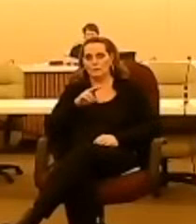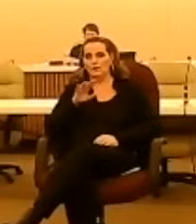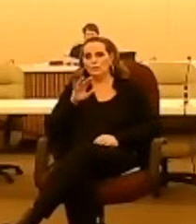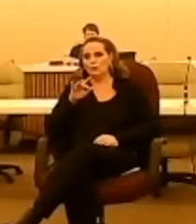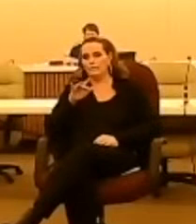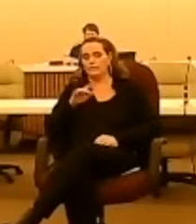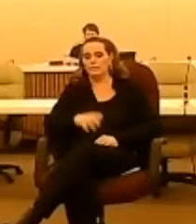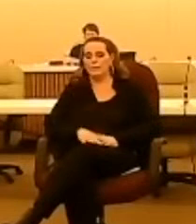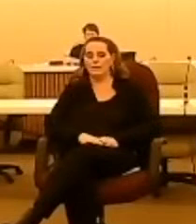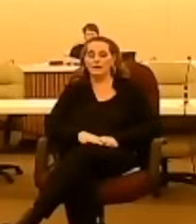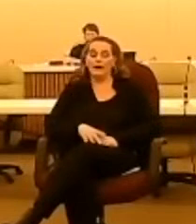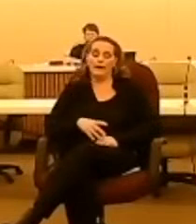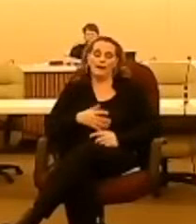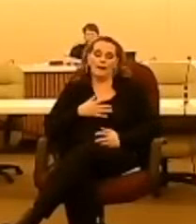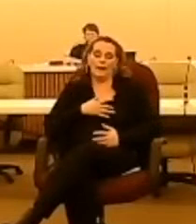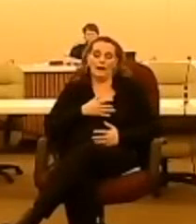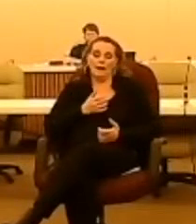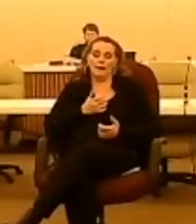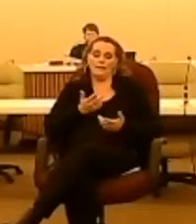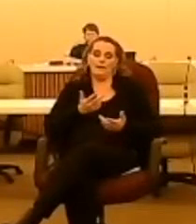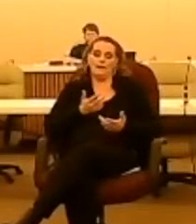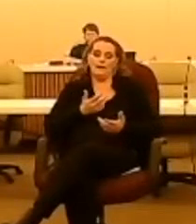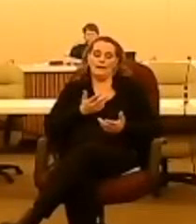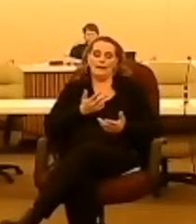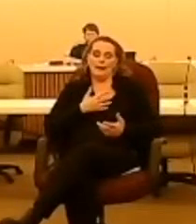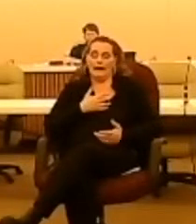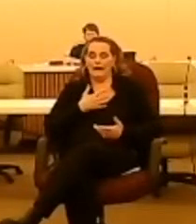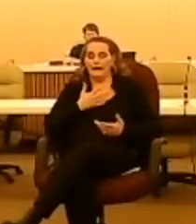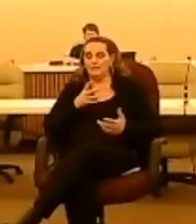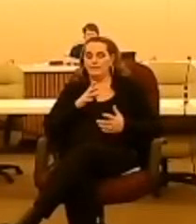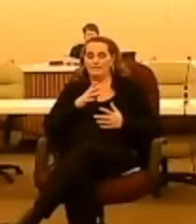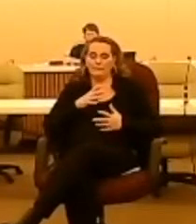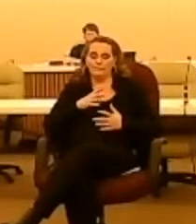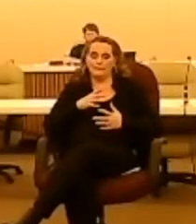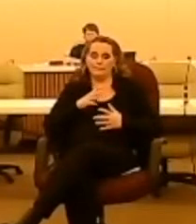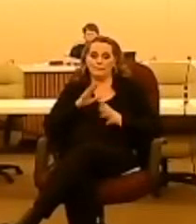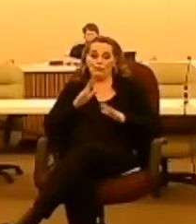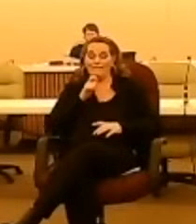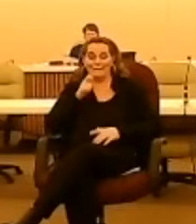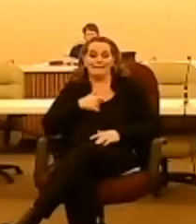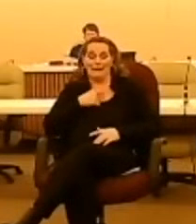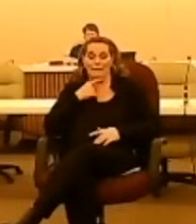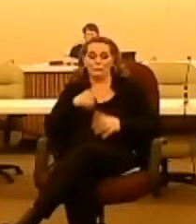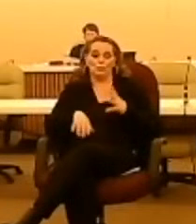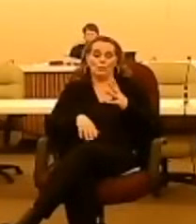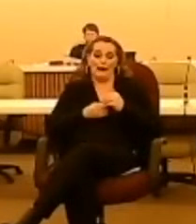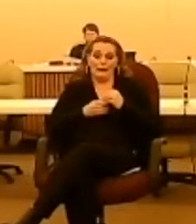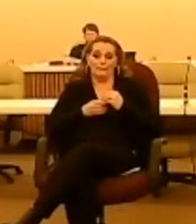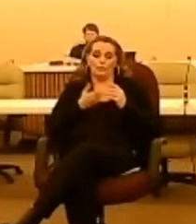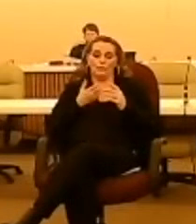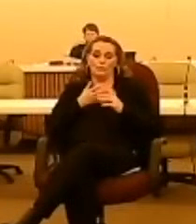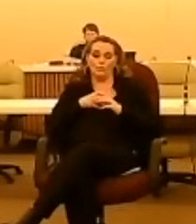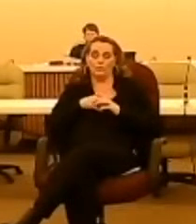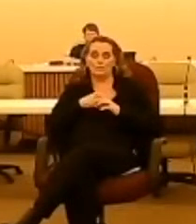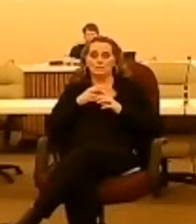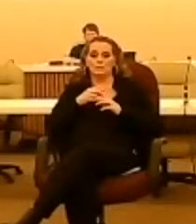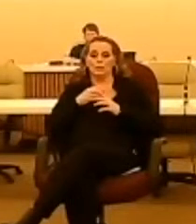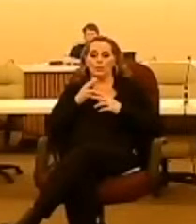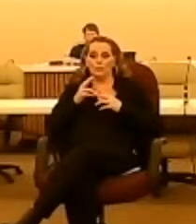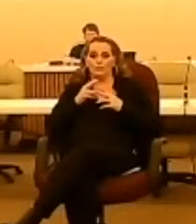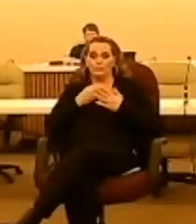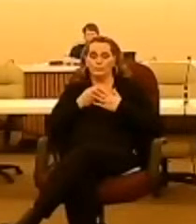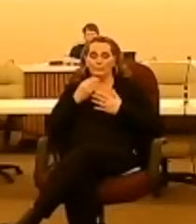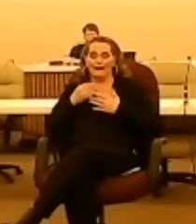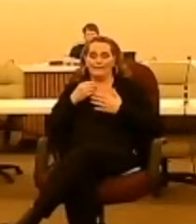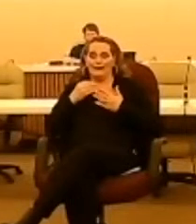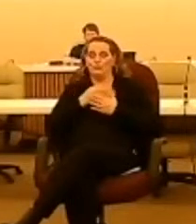not to have it, but you know, it's no way that you can function with that place without the walk-in cooler. It's no